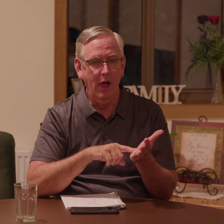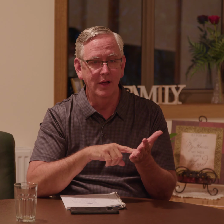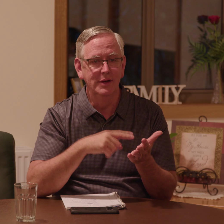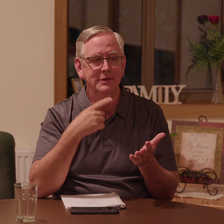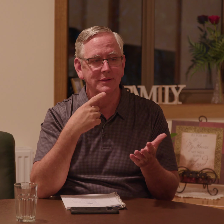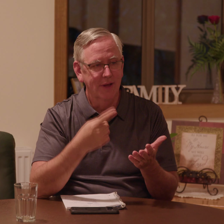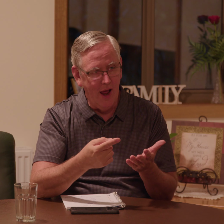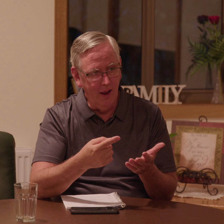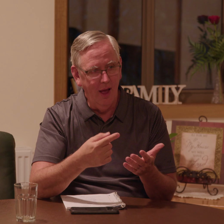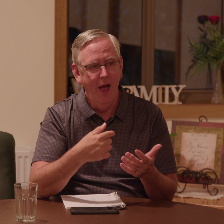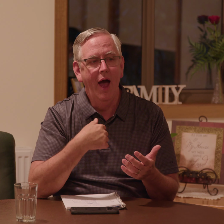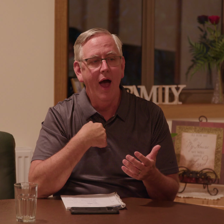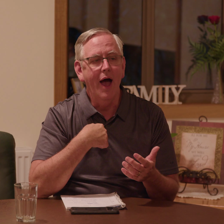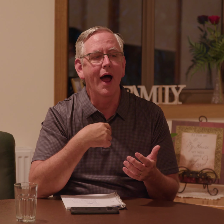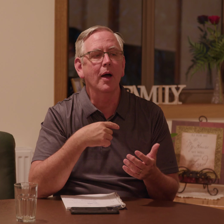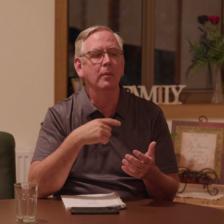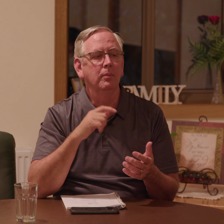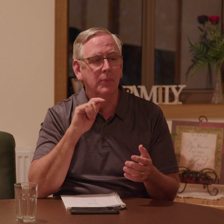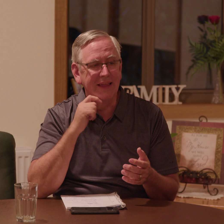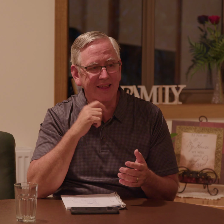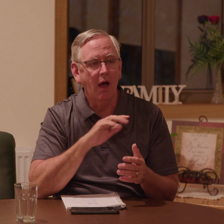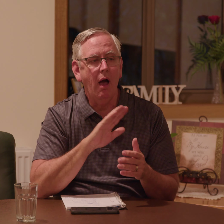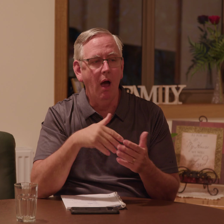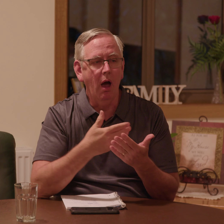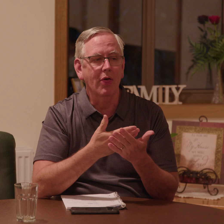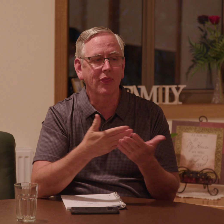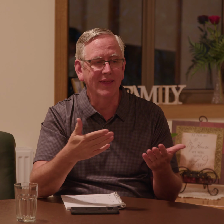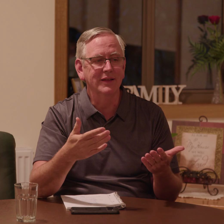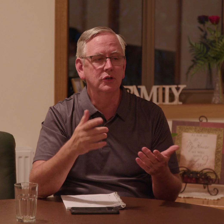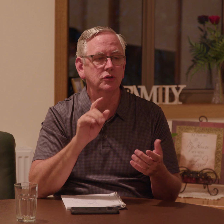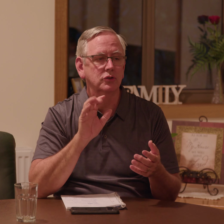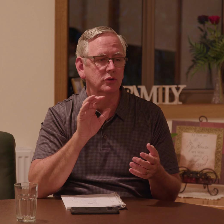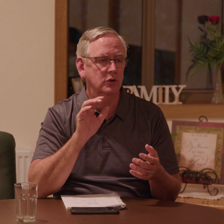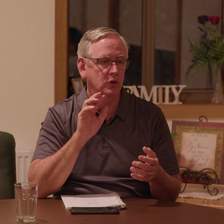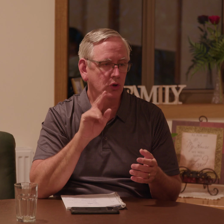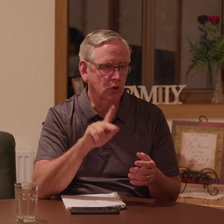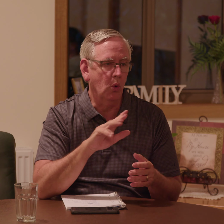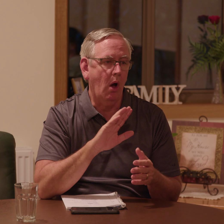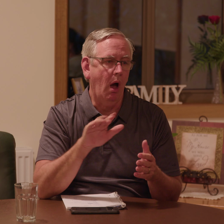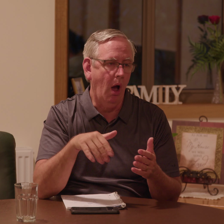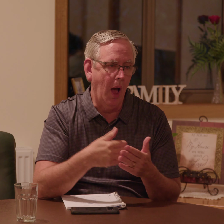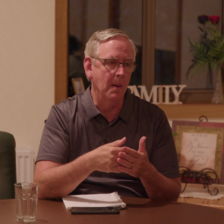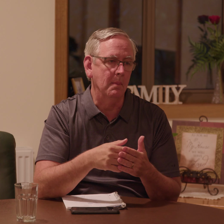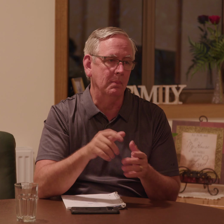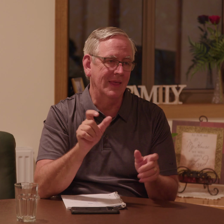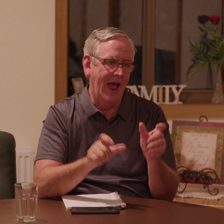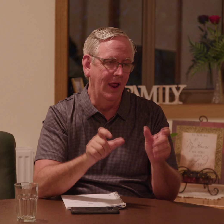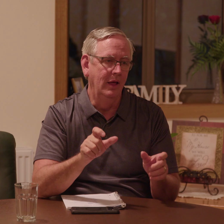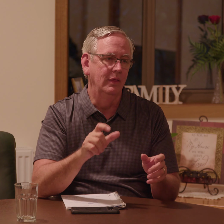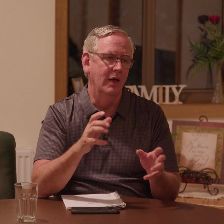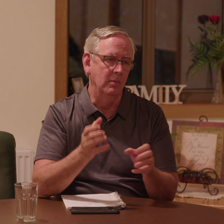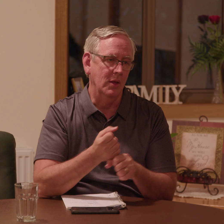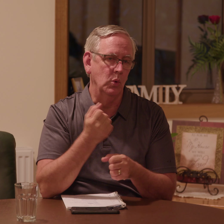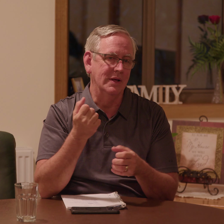Paul said in the Bible, I become all things to all men that